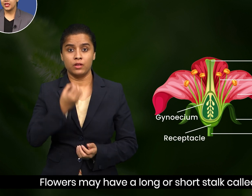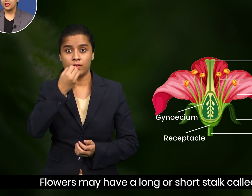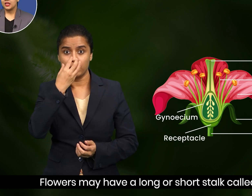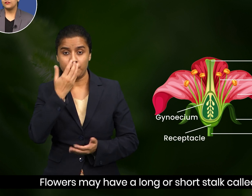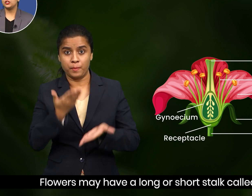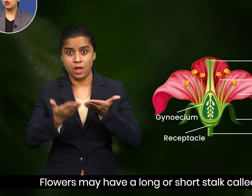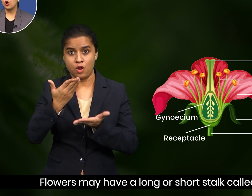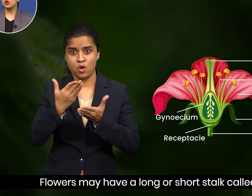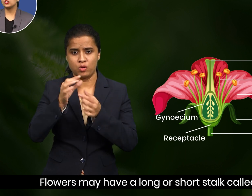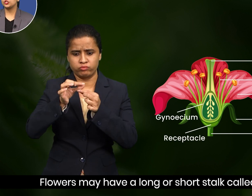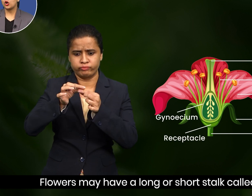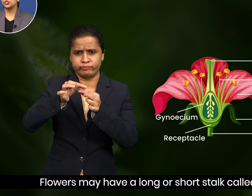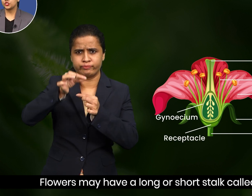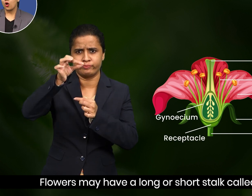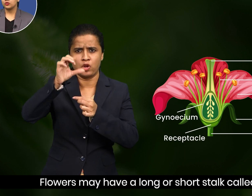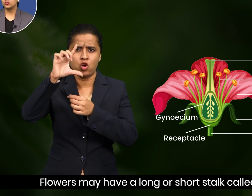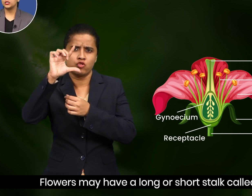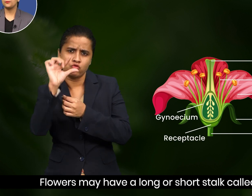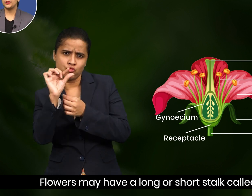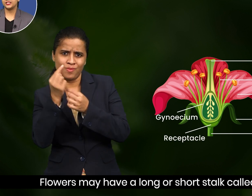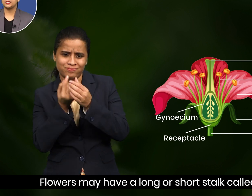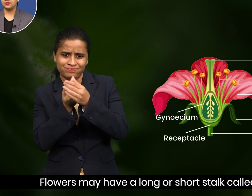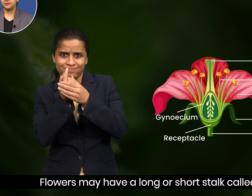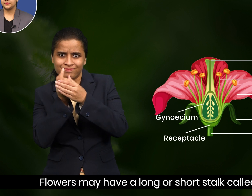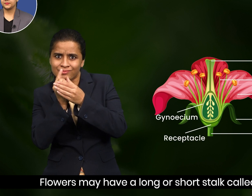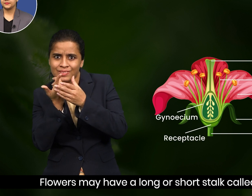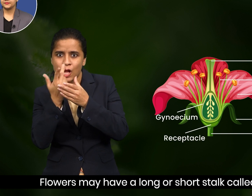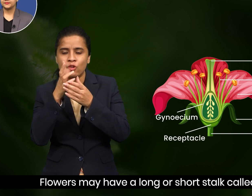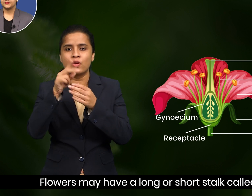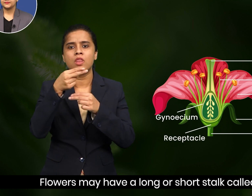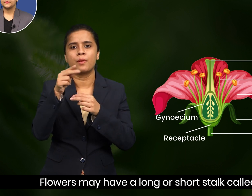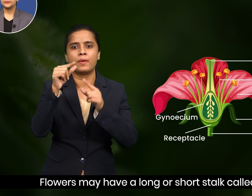Flowers may have a long or short stalk called a pedicel.